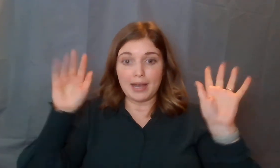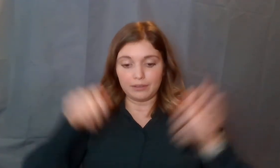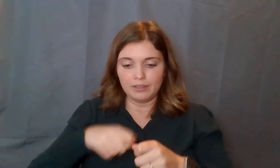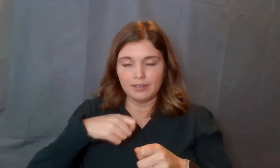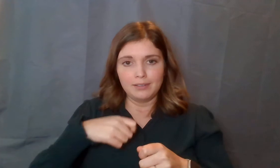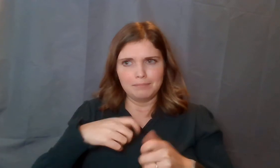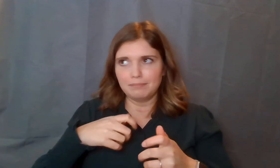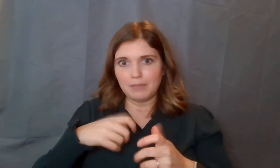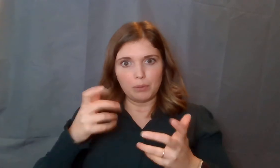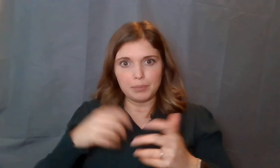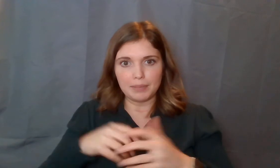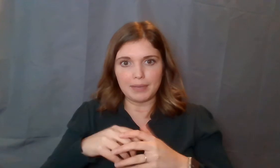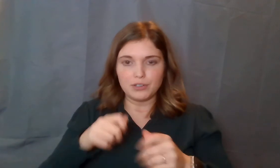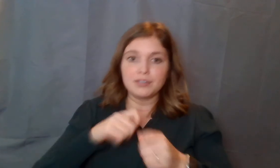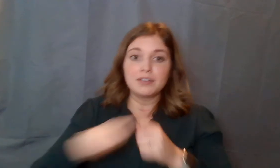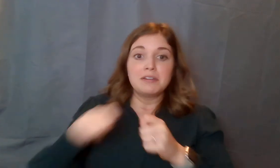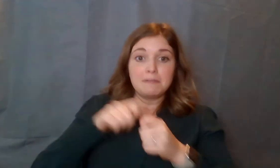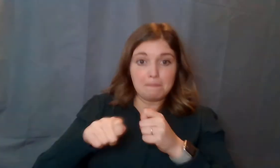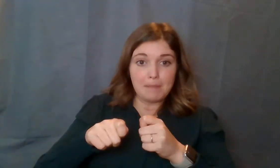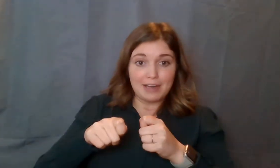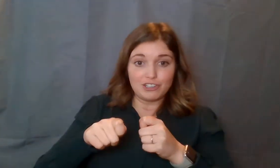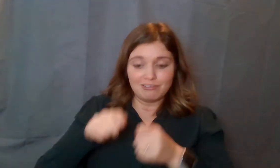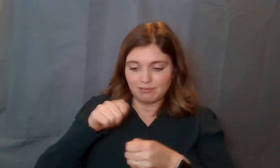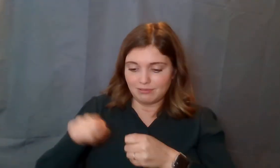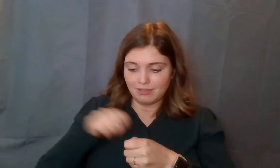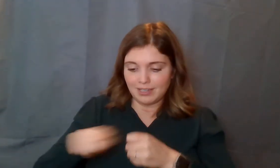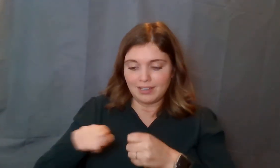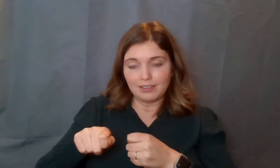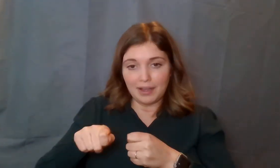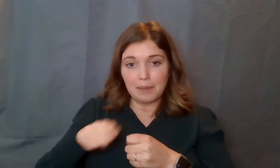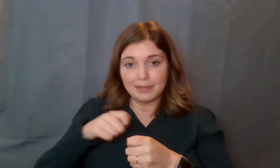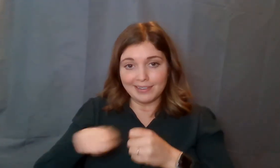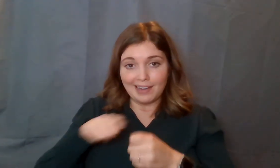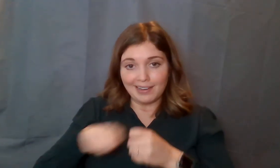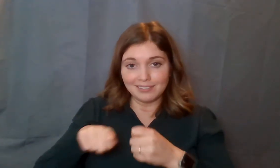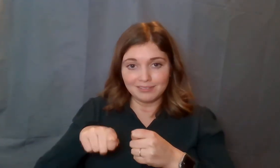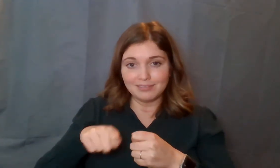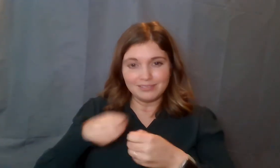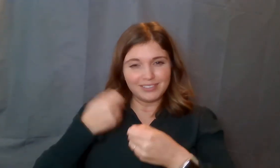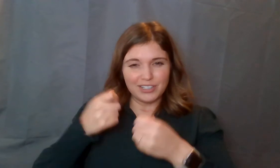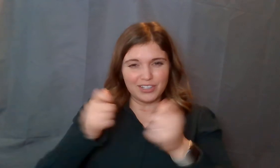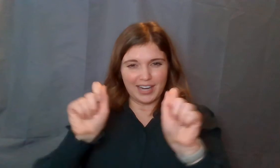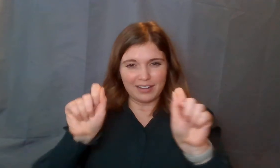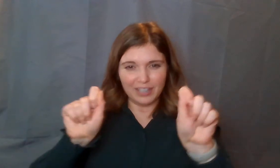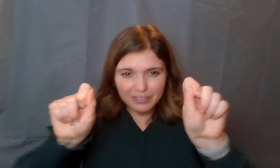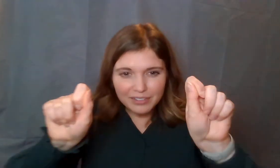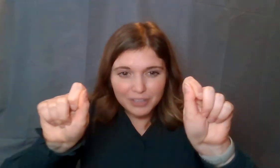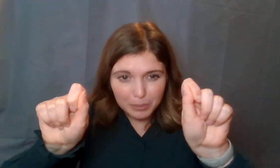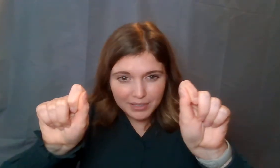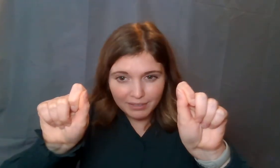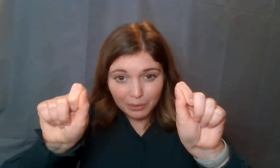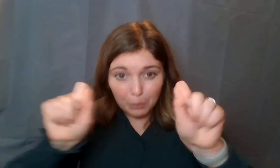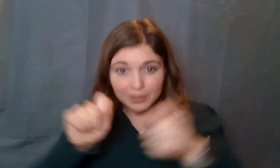wild. I hope you bring matches. Match. Light up, ignite. It's just kind of like you pretend like you're holding